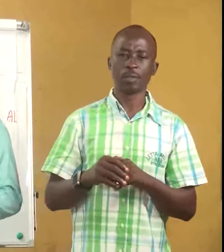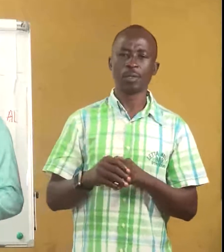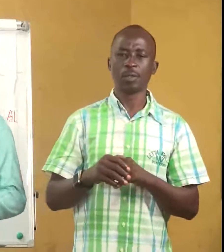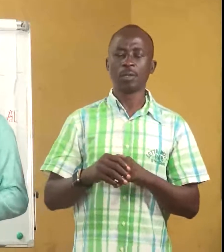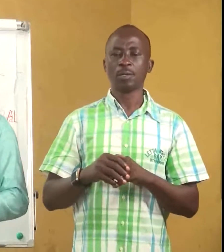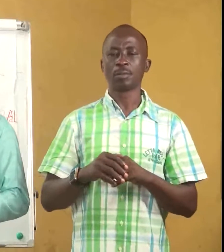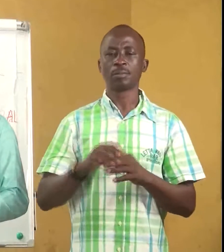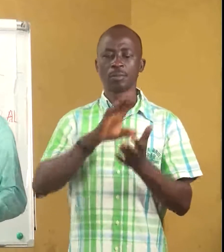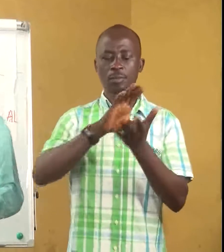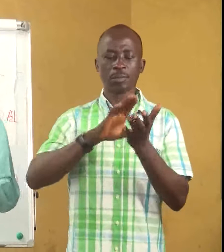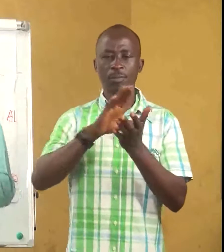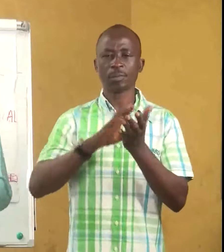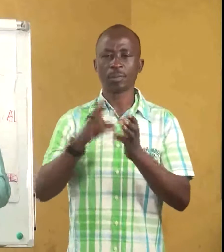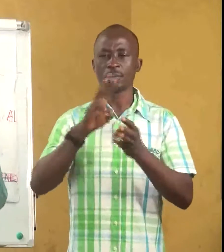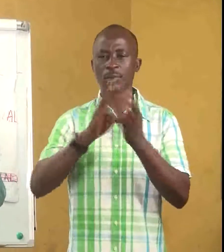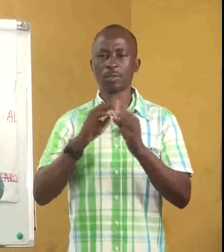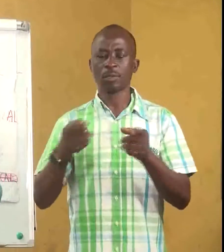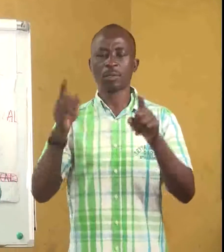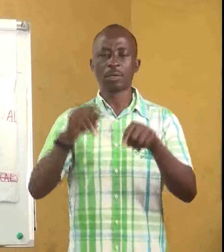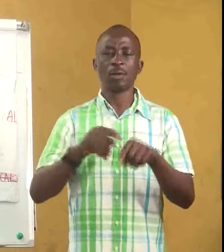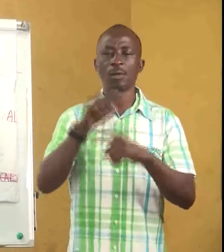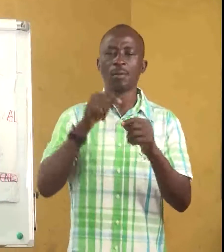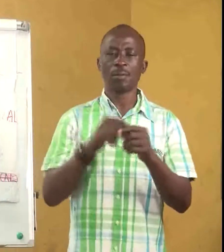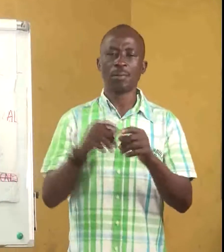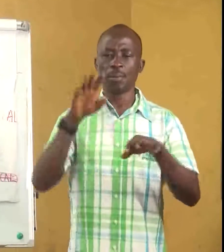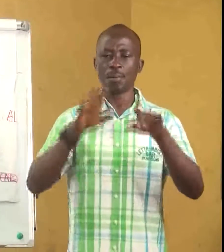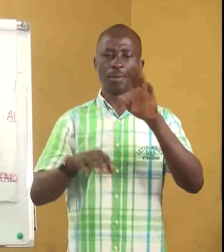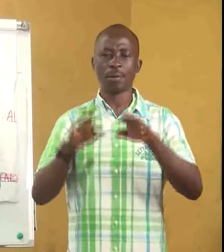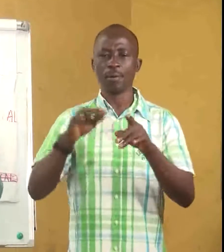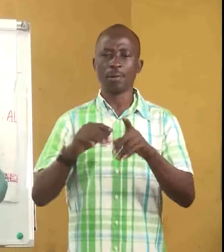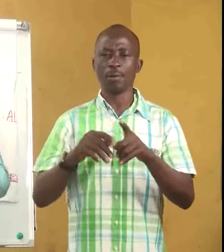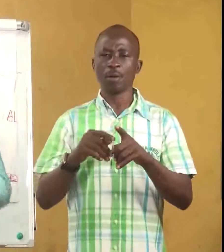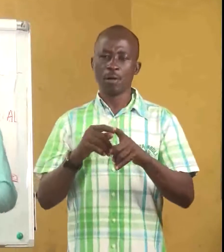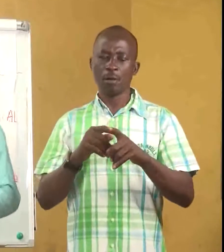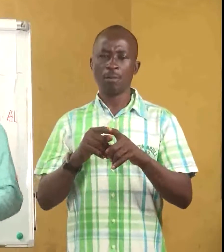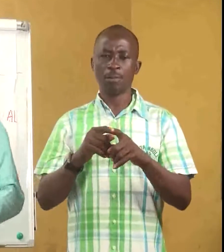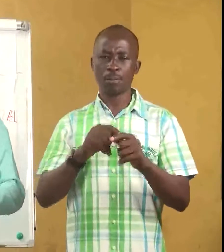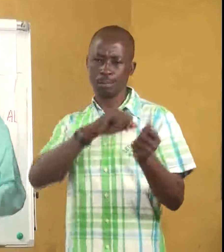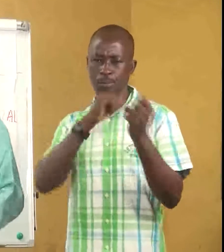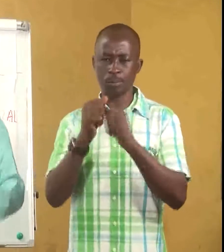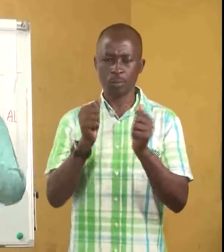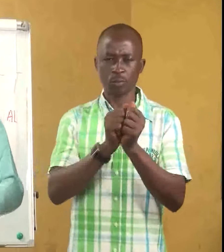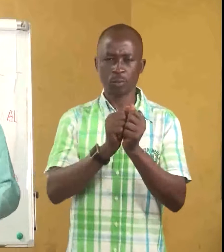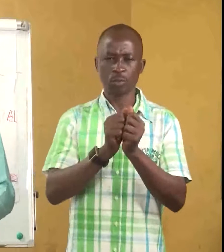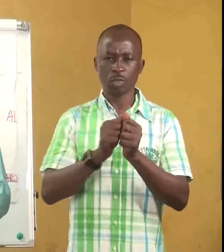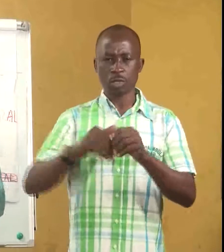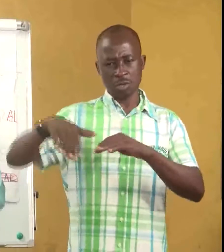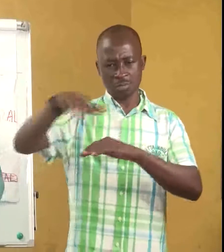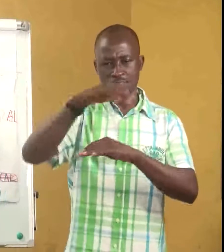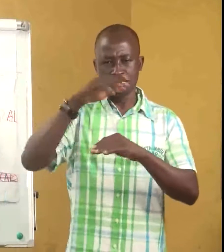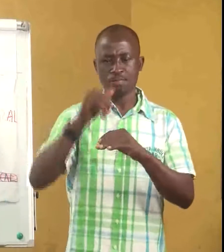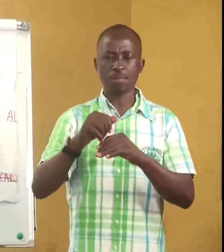Chemical weathering takes place when rainwater reacts with atmospheric gases like